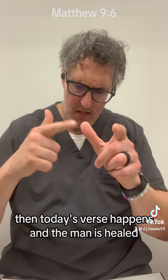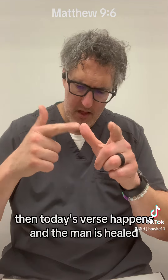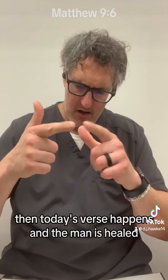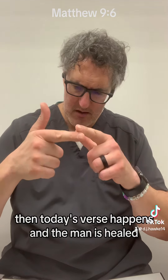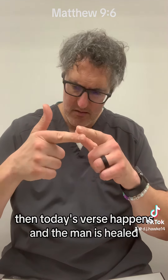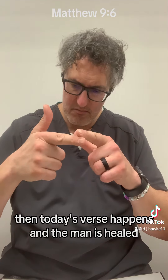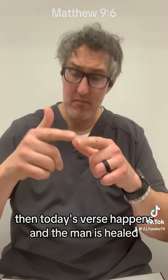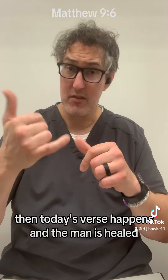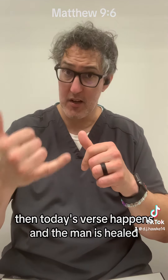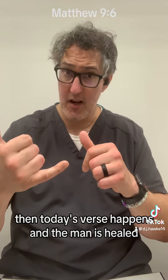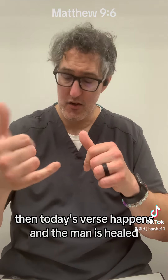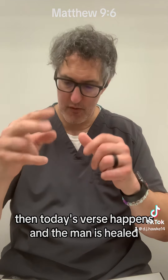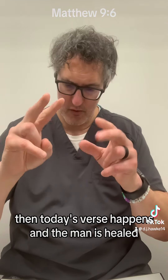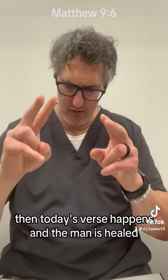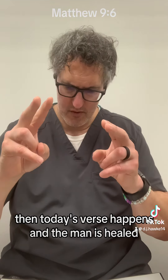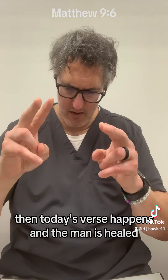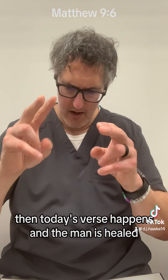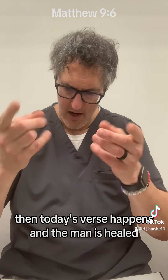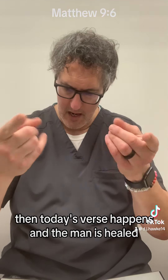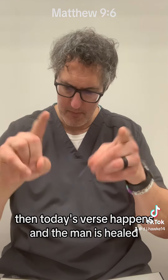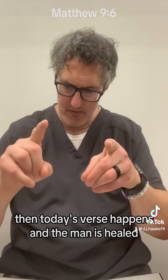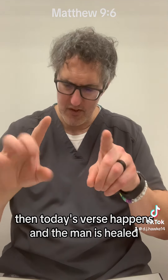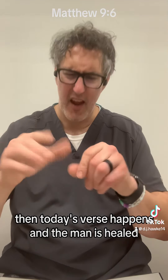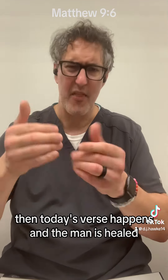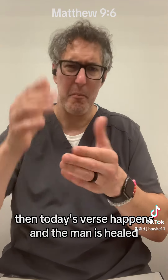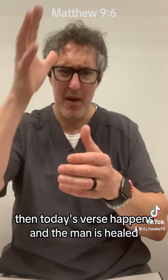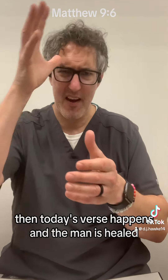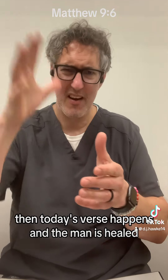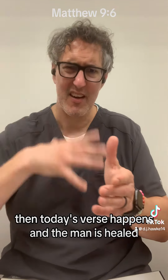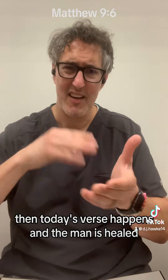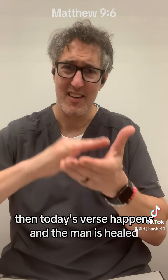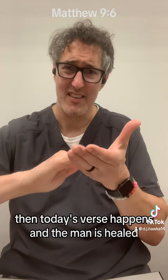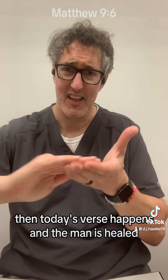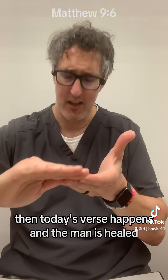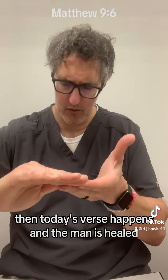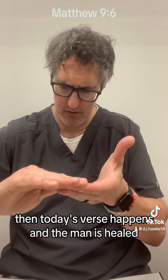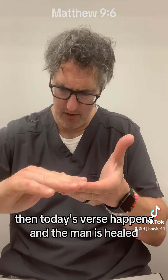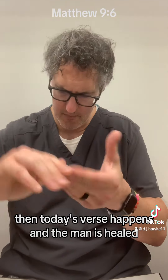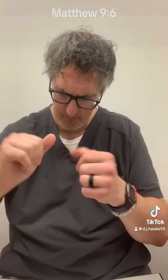Then today's verse happens and the man is healed